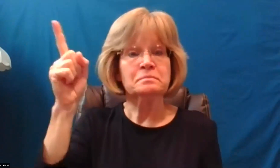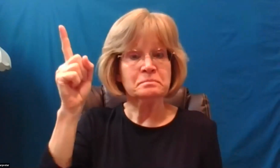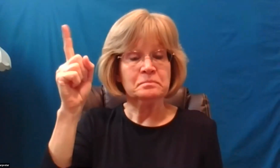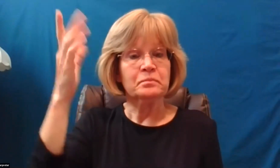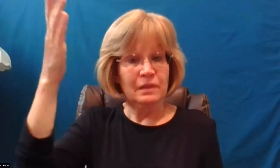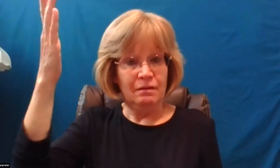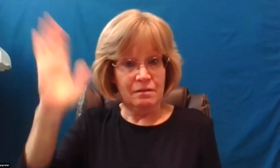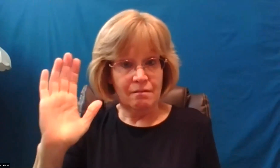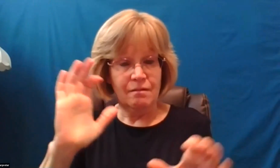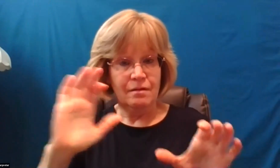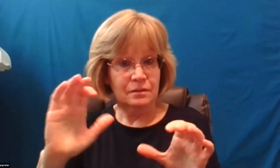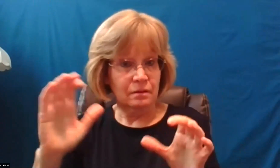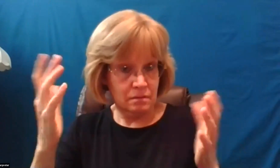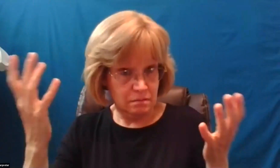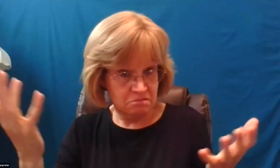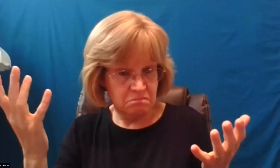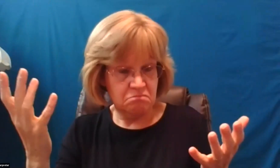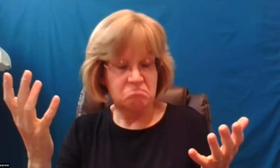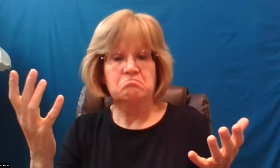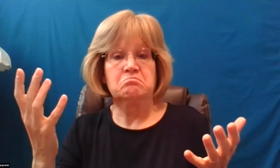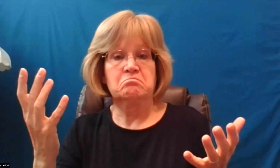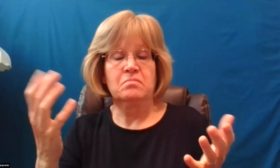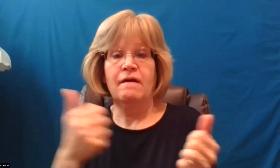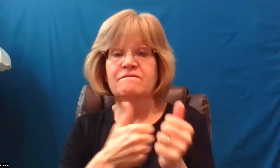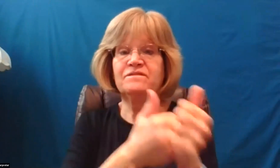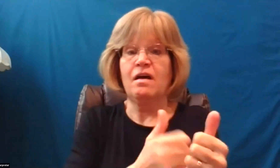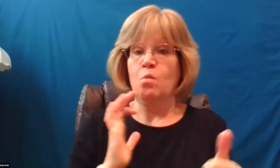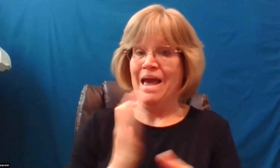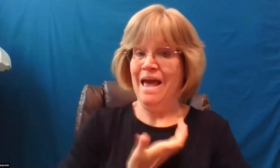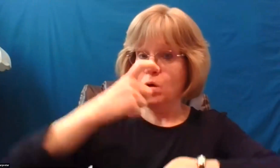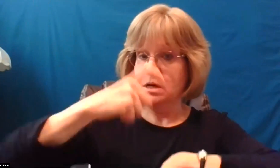does is not according to our time.